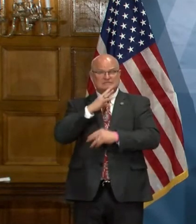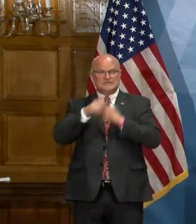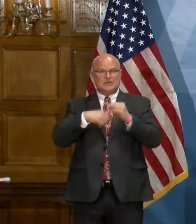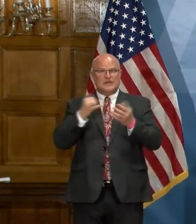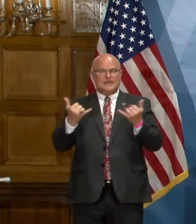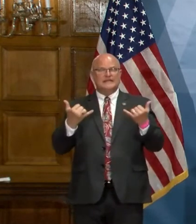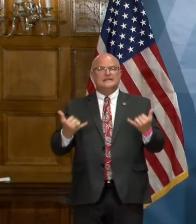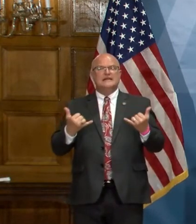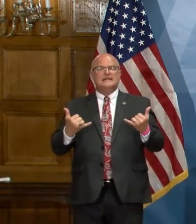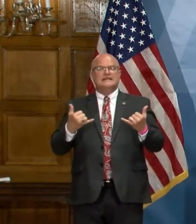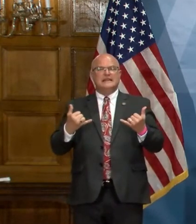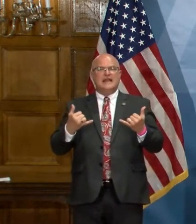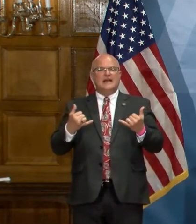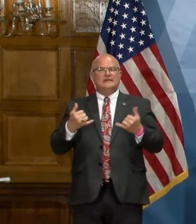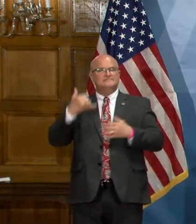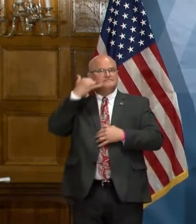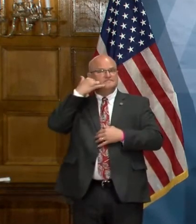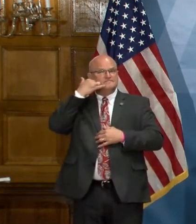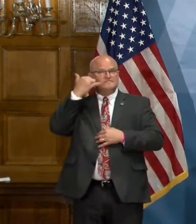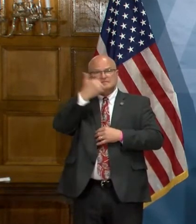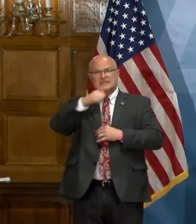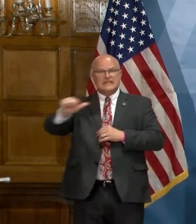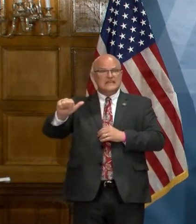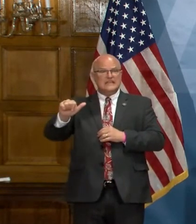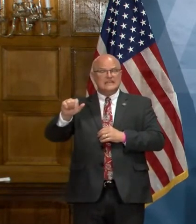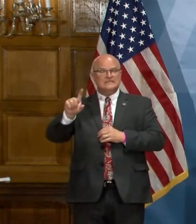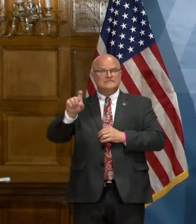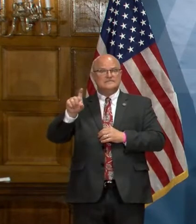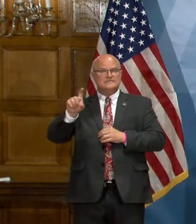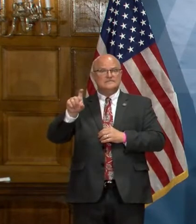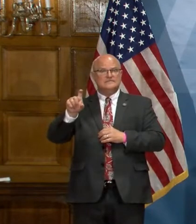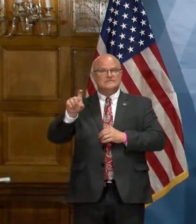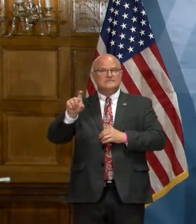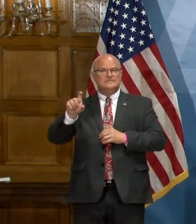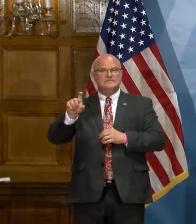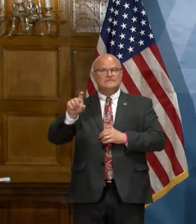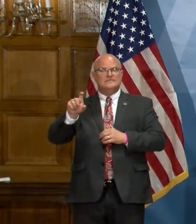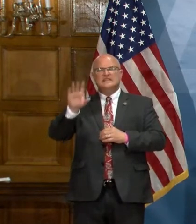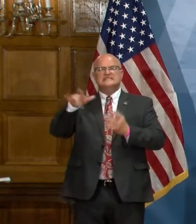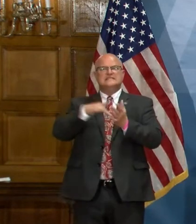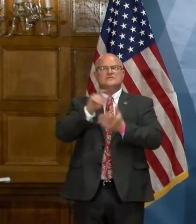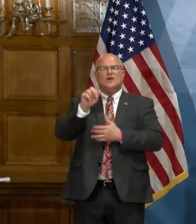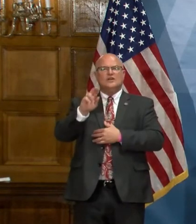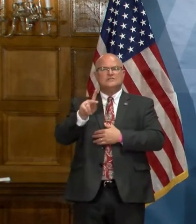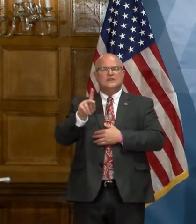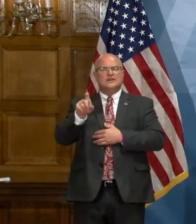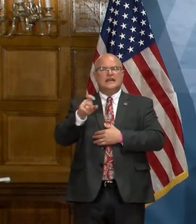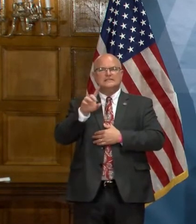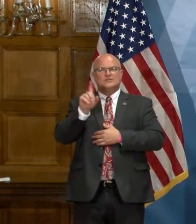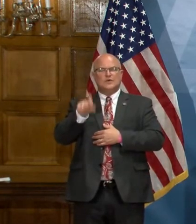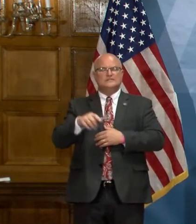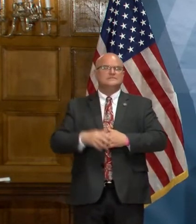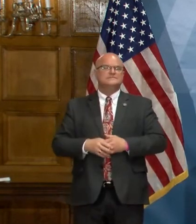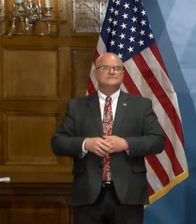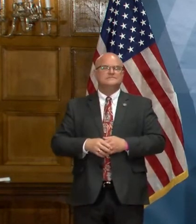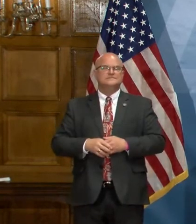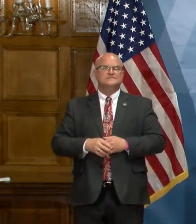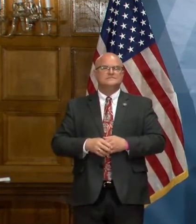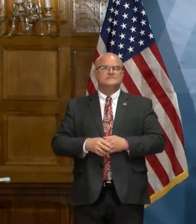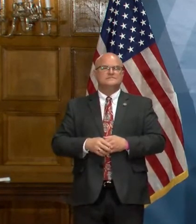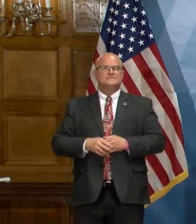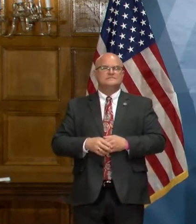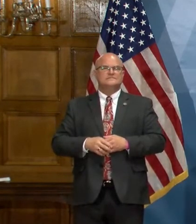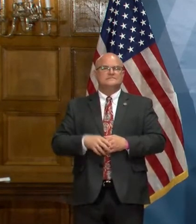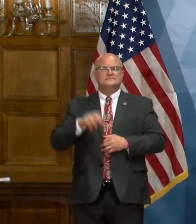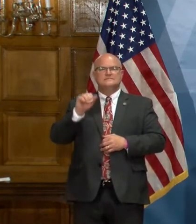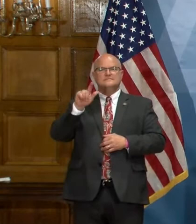Let me go remotely, and is there a broadcast journalist from Central Arkansas that has a question? Yes,